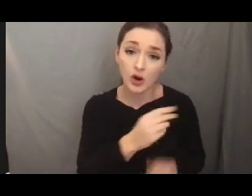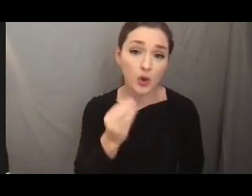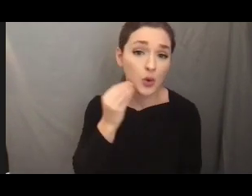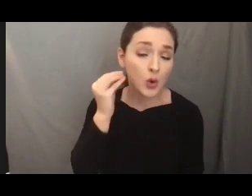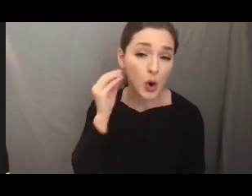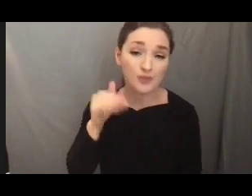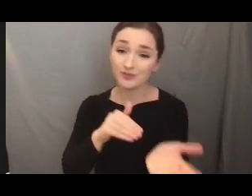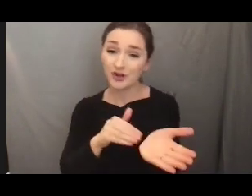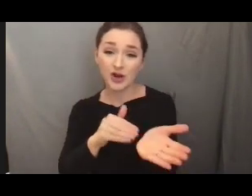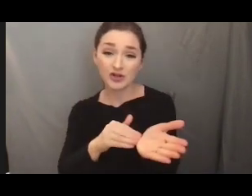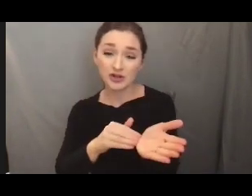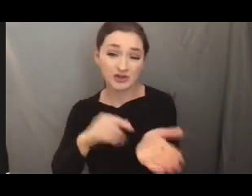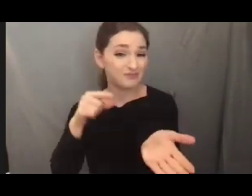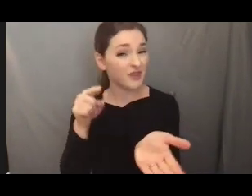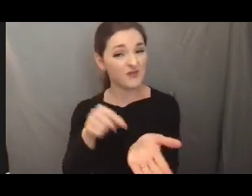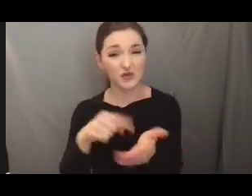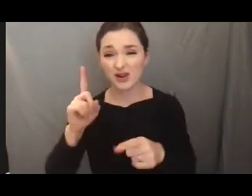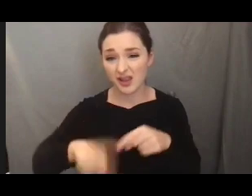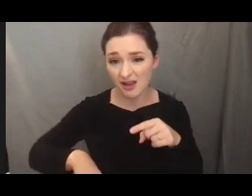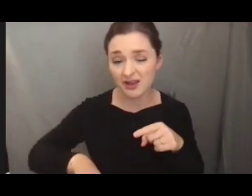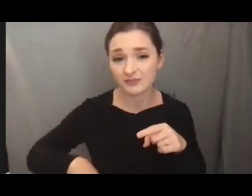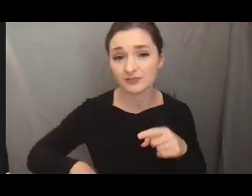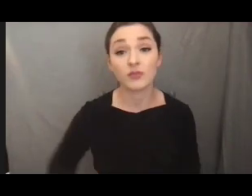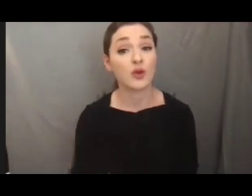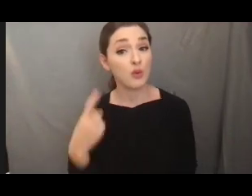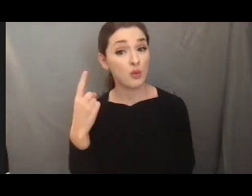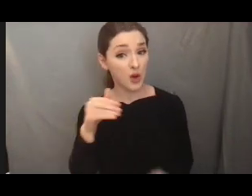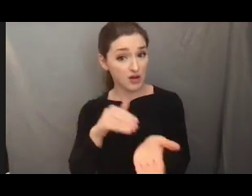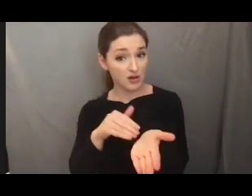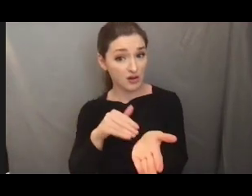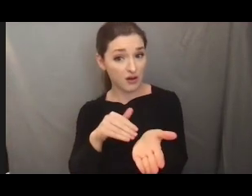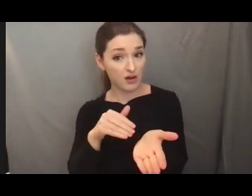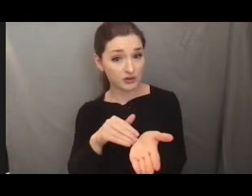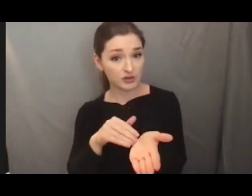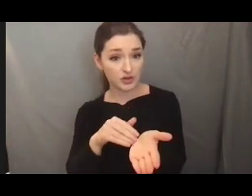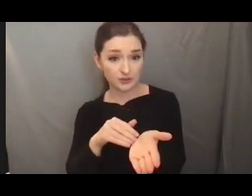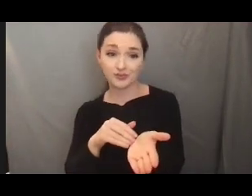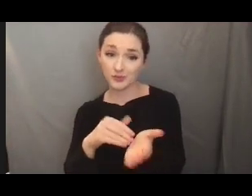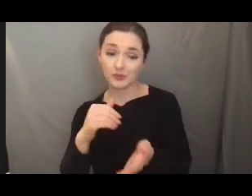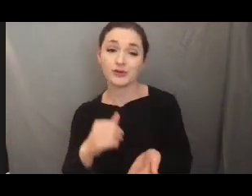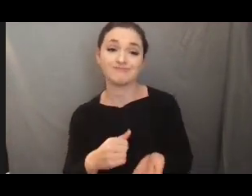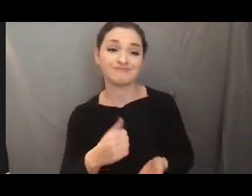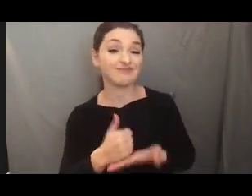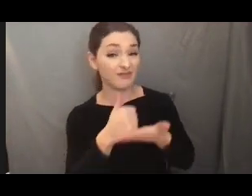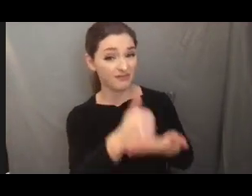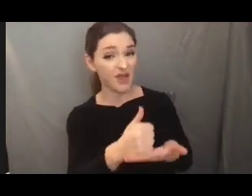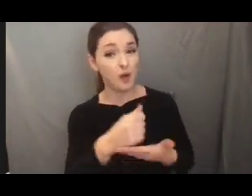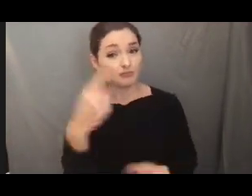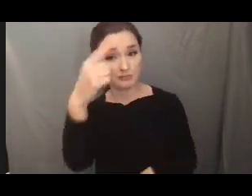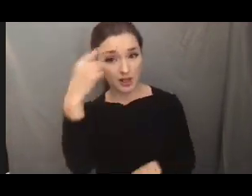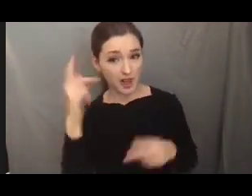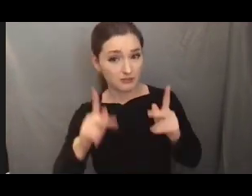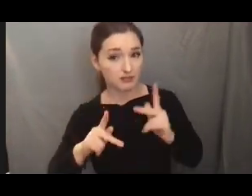And anyway, only one doctor in Clarksville would treat Black people. Another example of